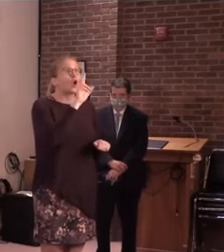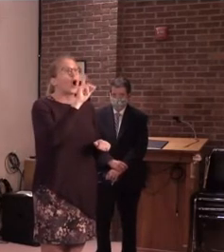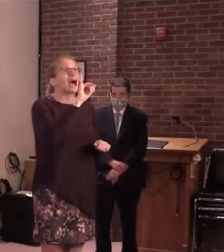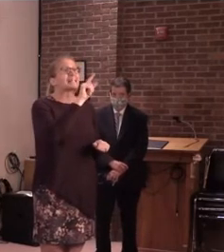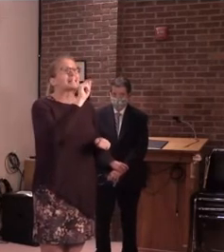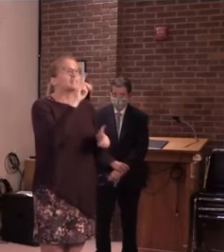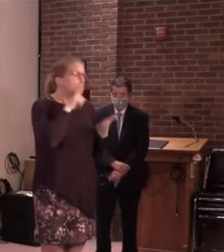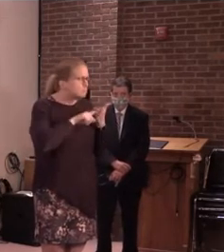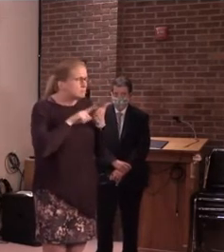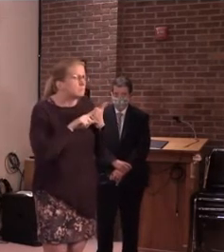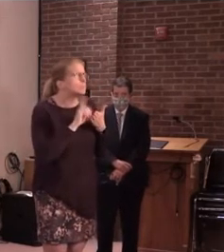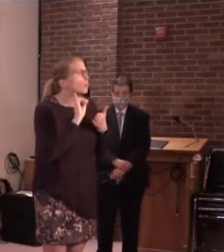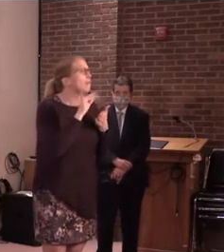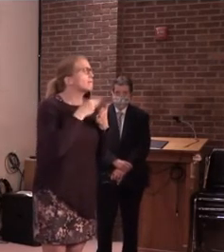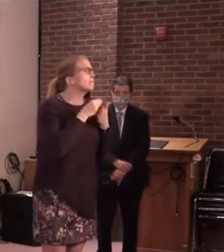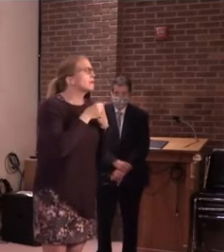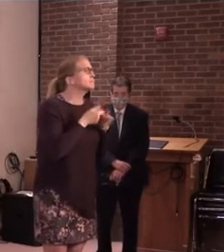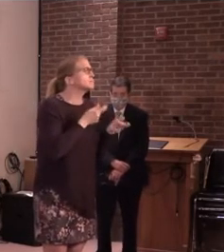to be a number of